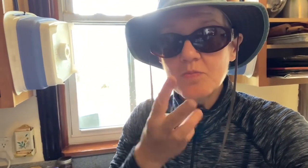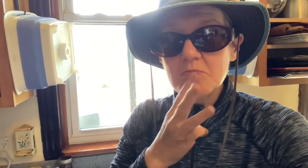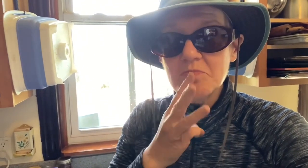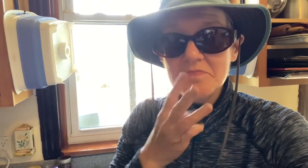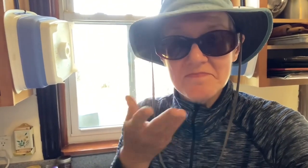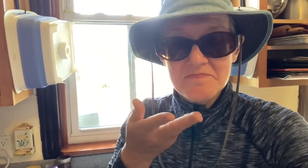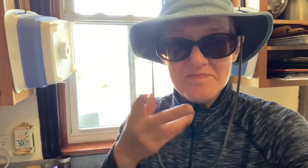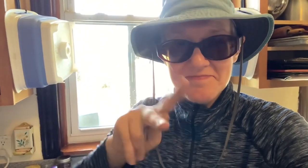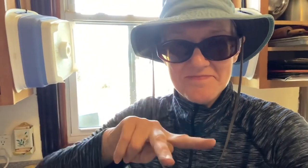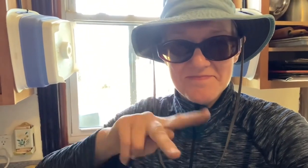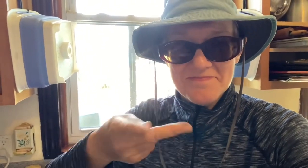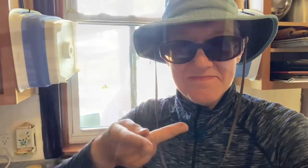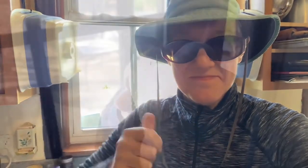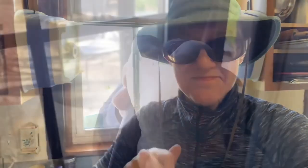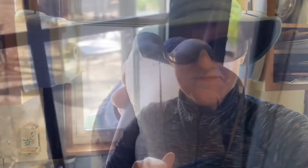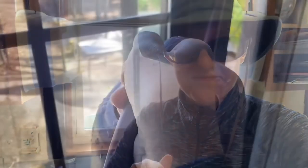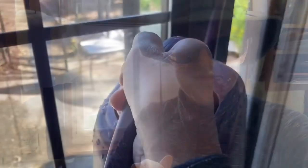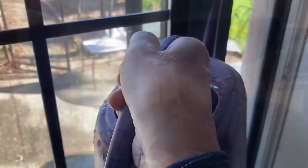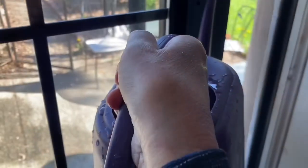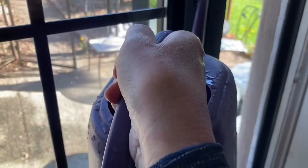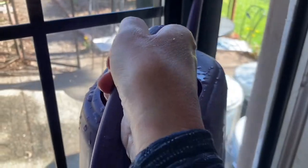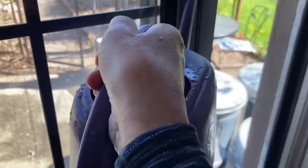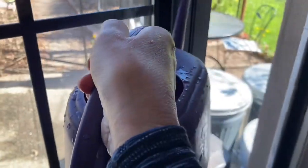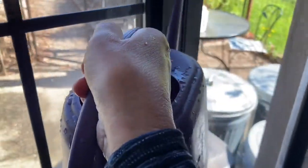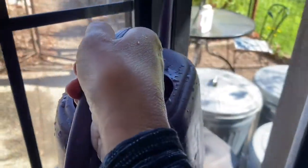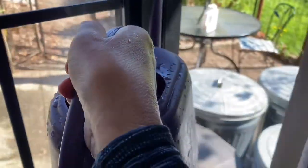So I'm going to get some lukewarm water here from the kitchen.